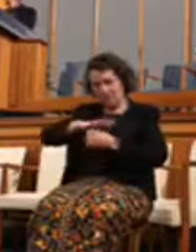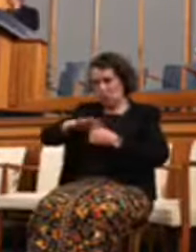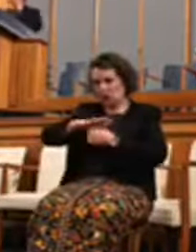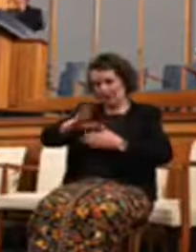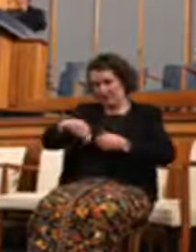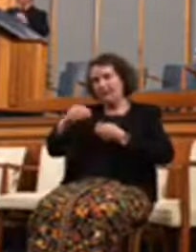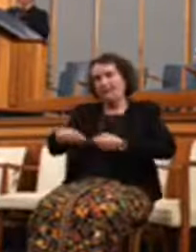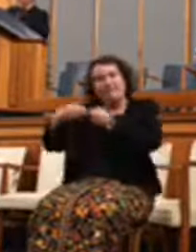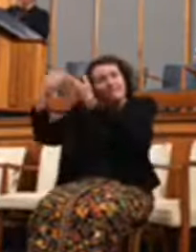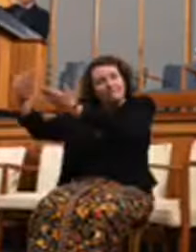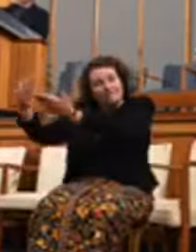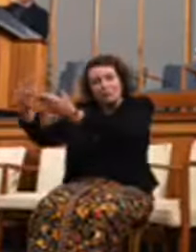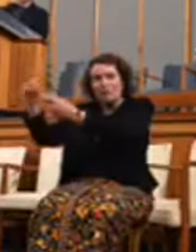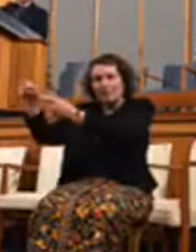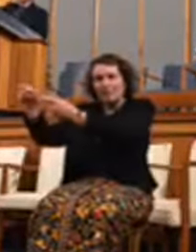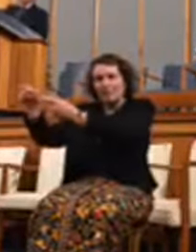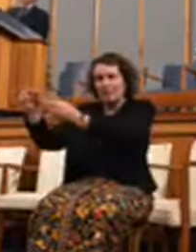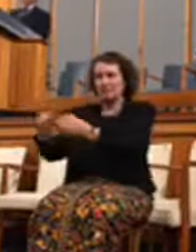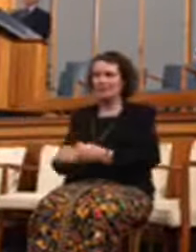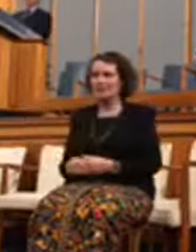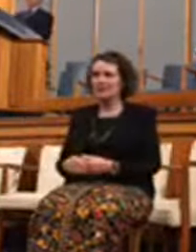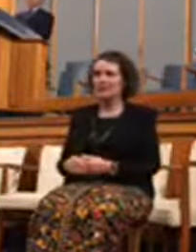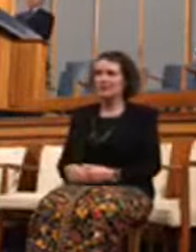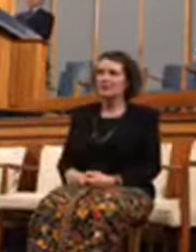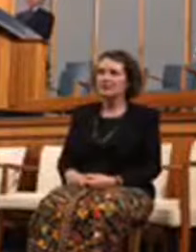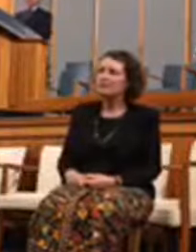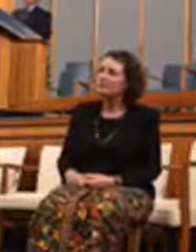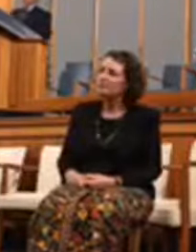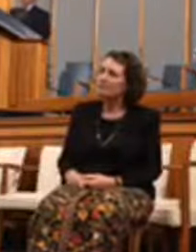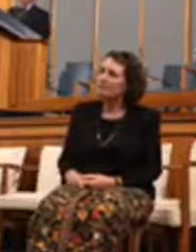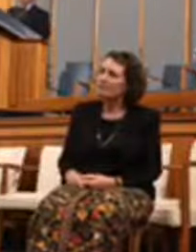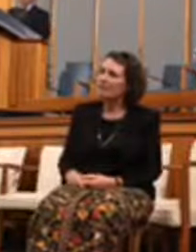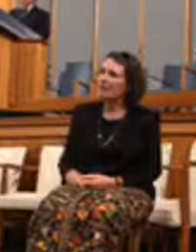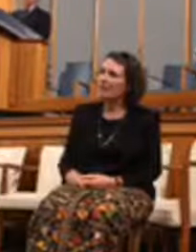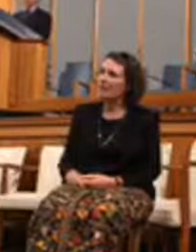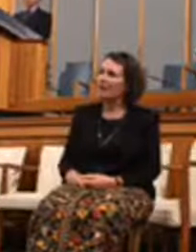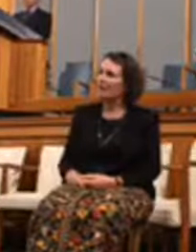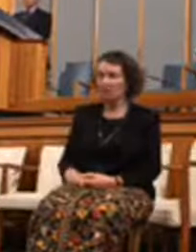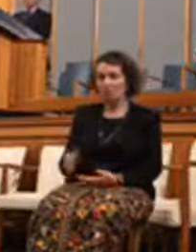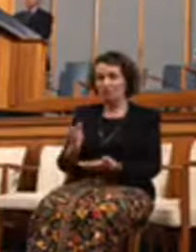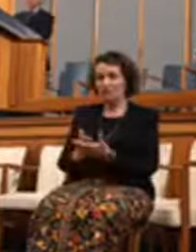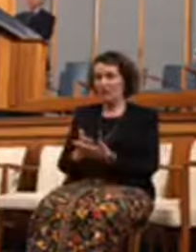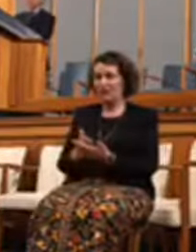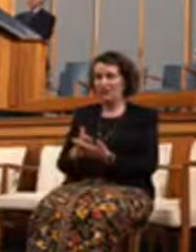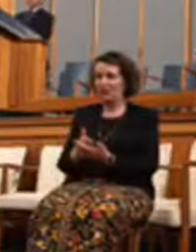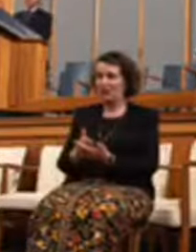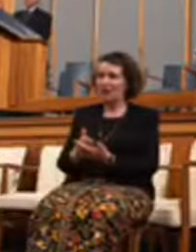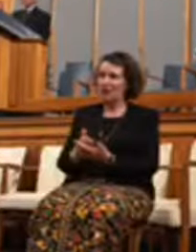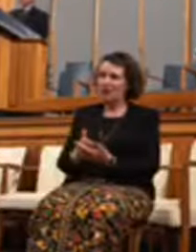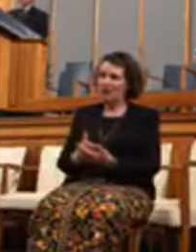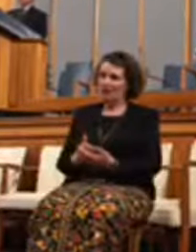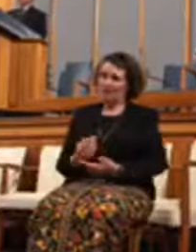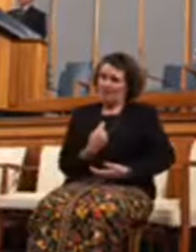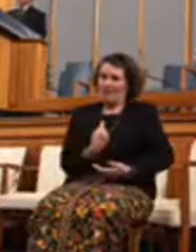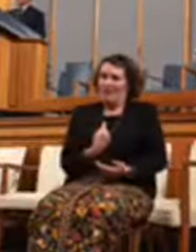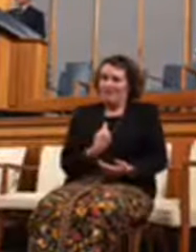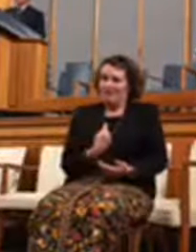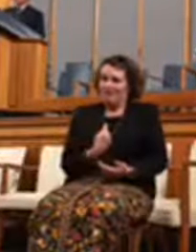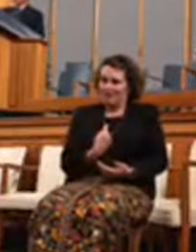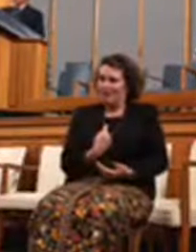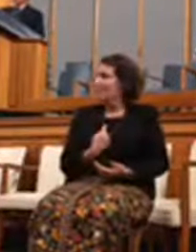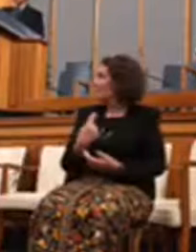to grasp why Christ suffered. I should be on that cross. Even today, if it was not by